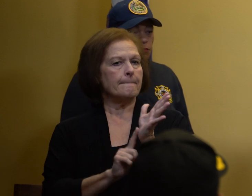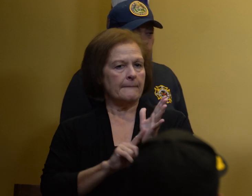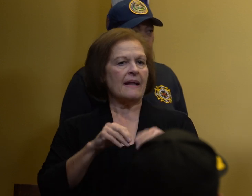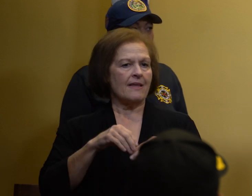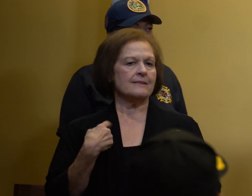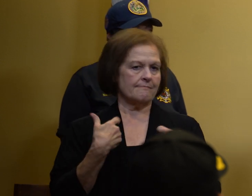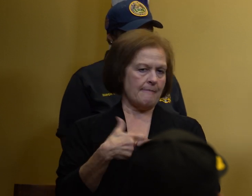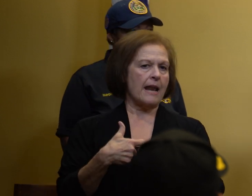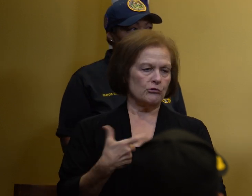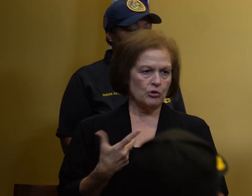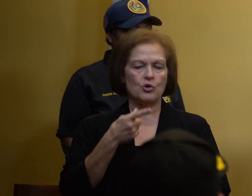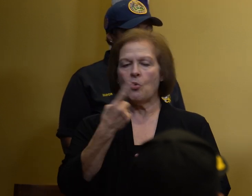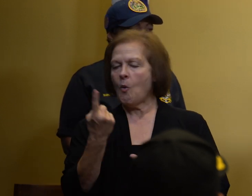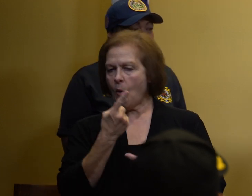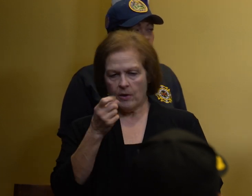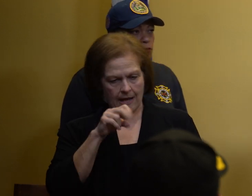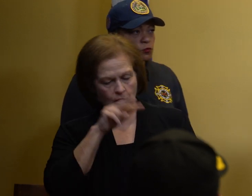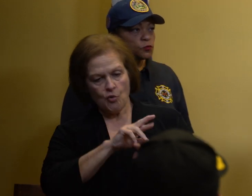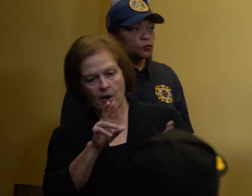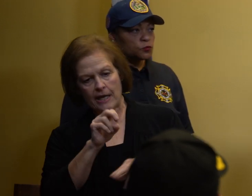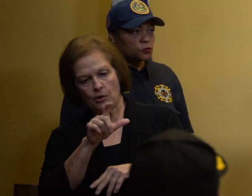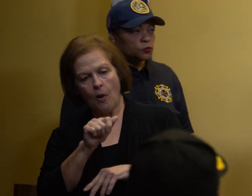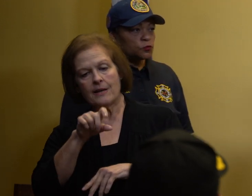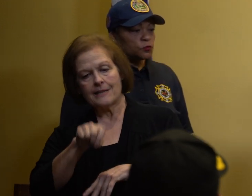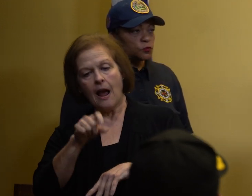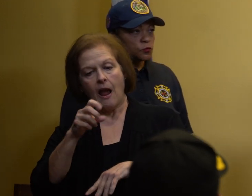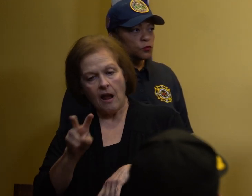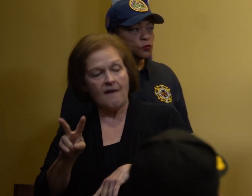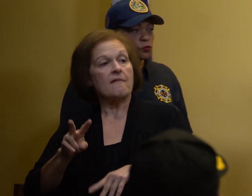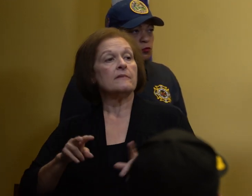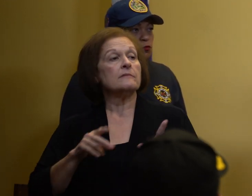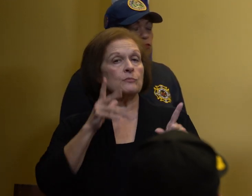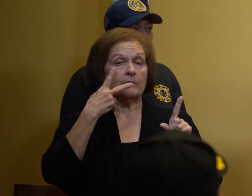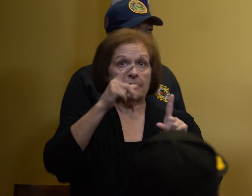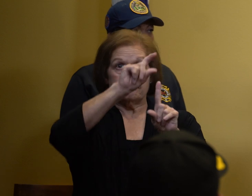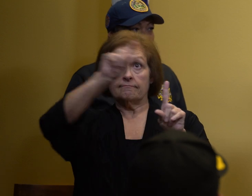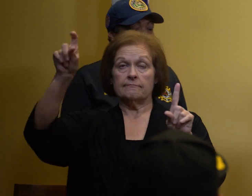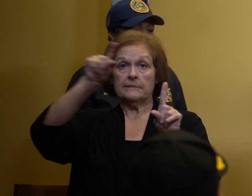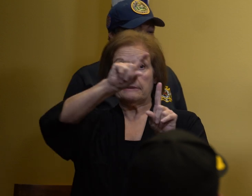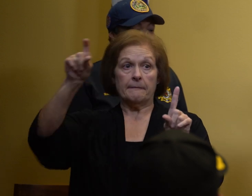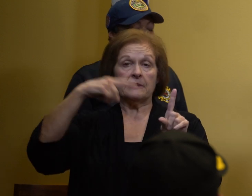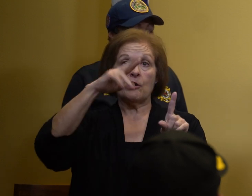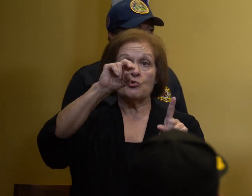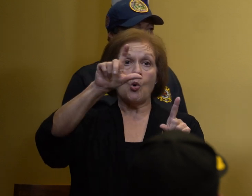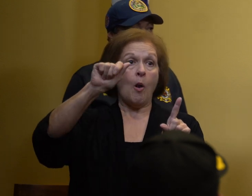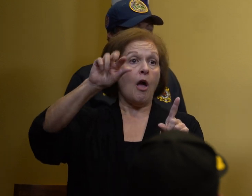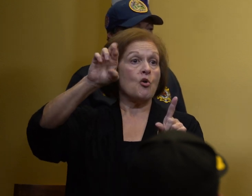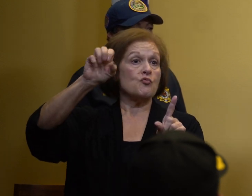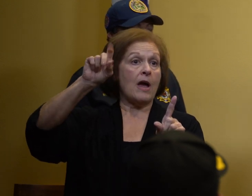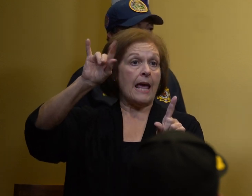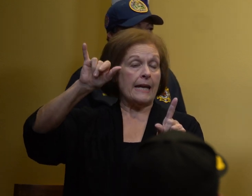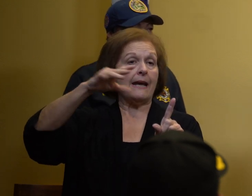in Spanish. And you can always visit us at ready.nola.gov. Huge banner across the top of both the NOLA Ready website and the